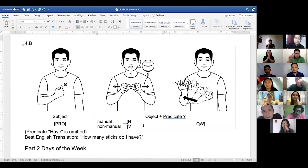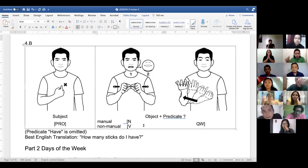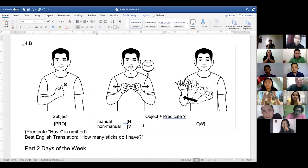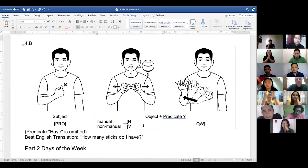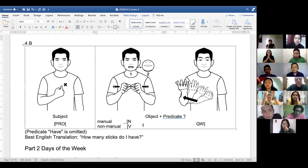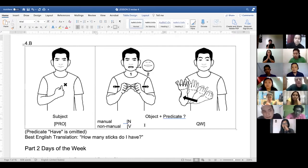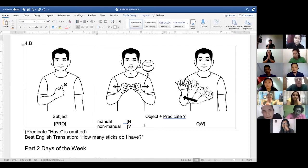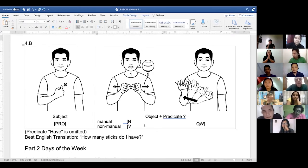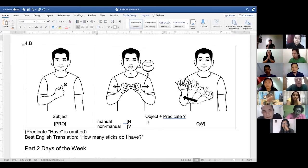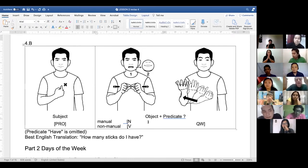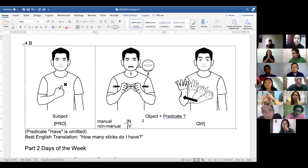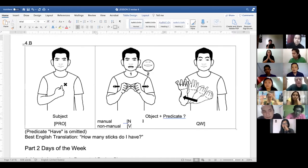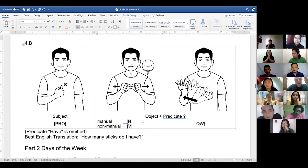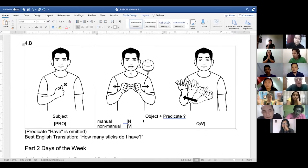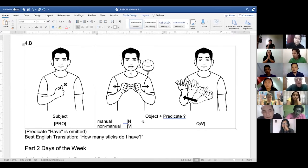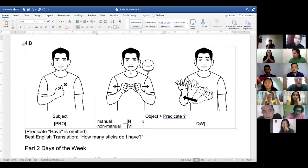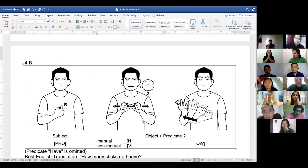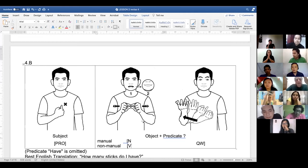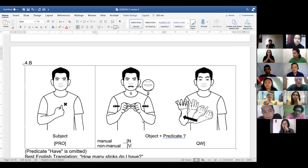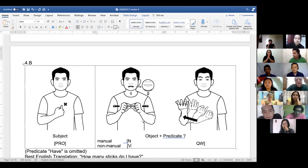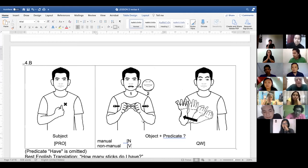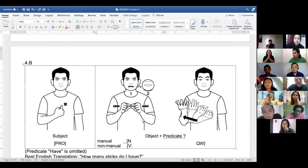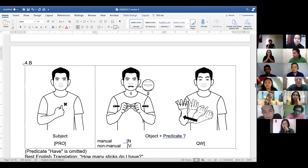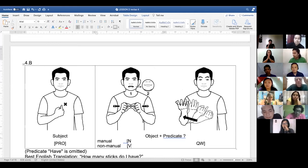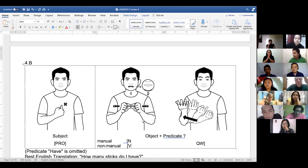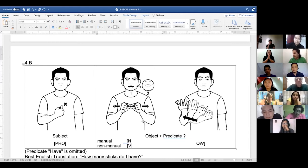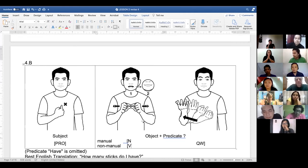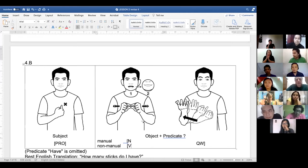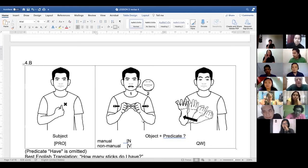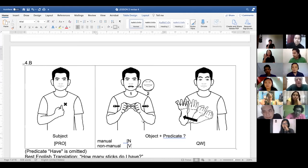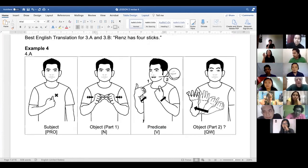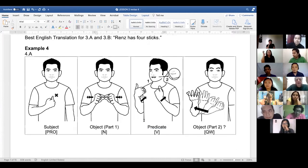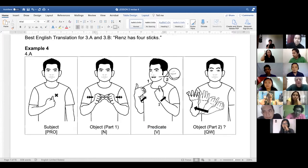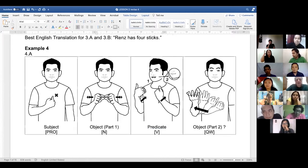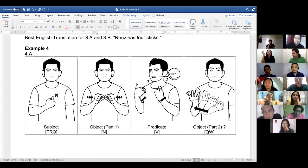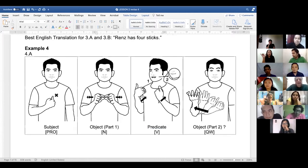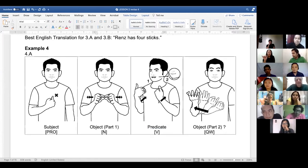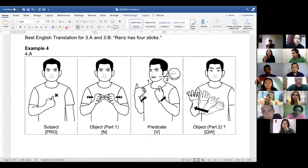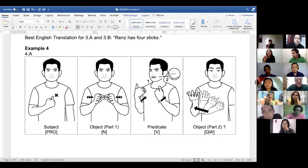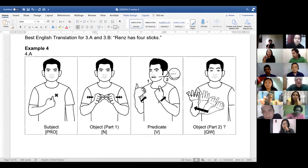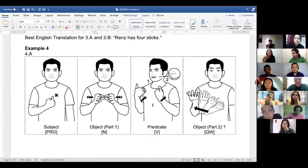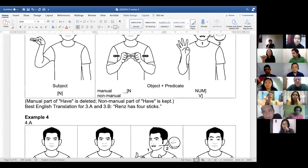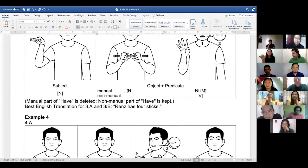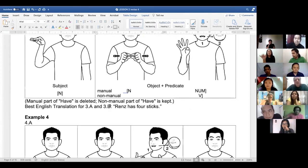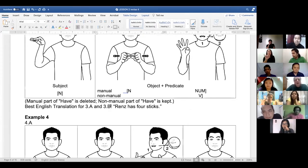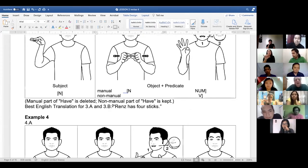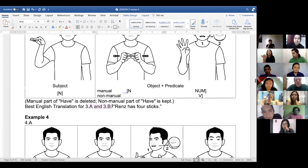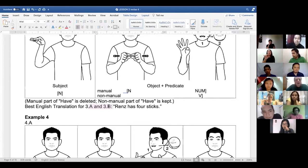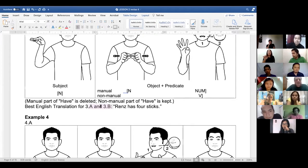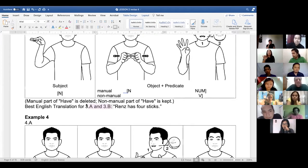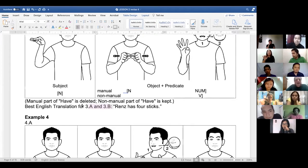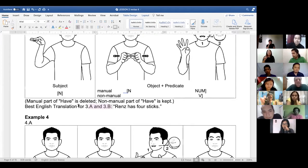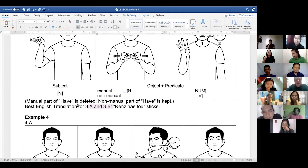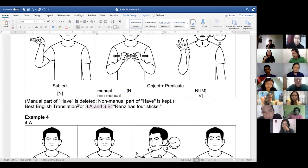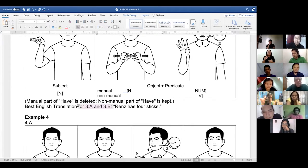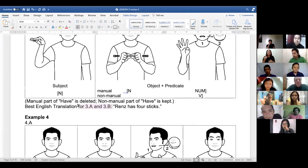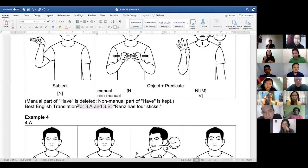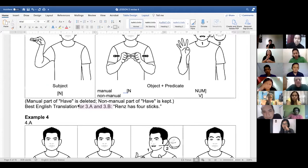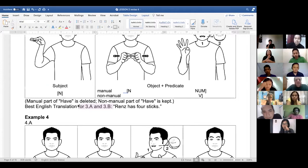well. For A, for And B. also, yeah, it should also be for have. So all of that manual part of have